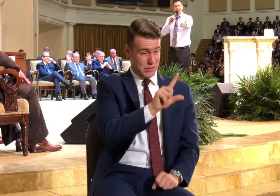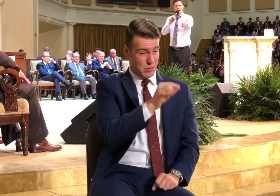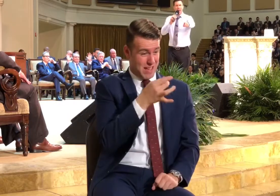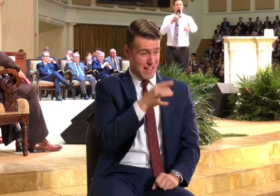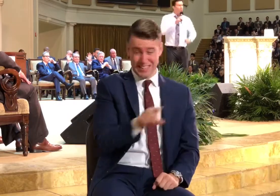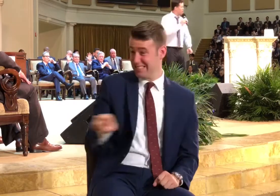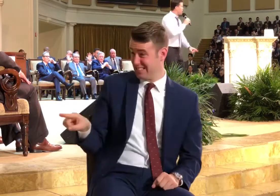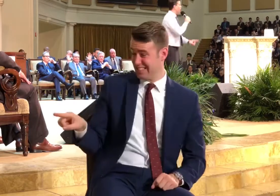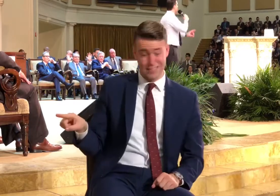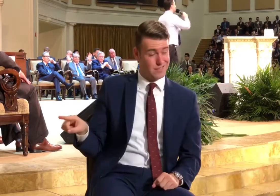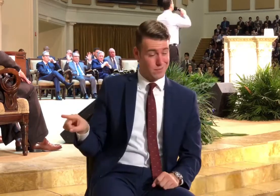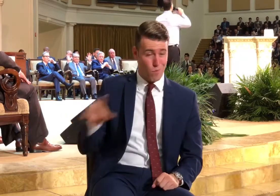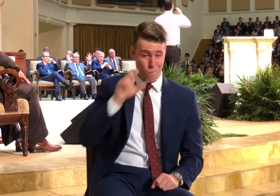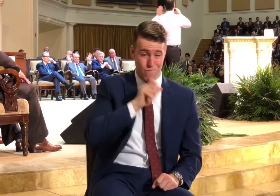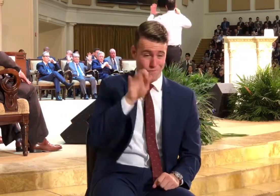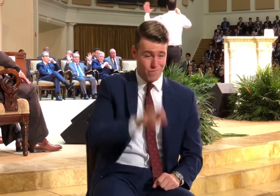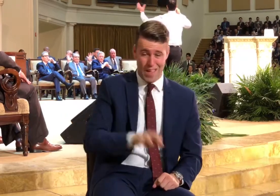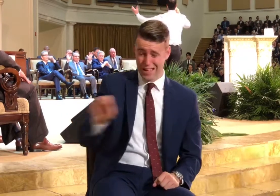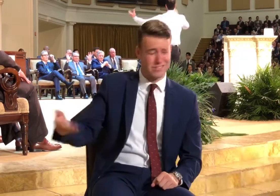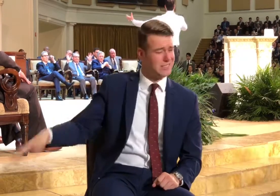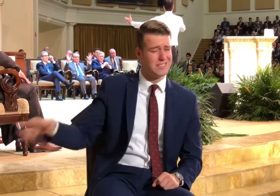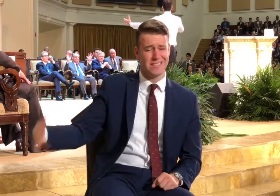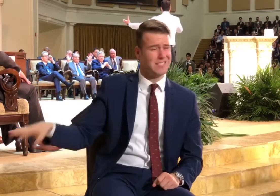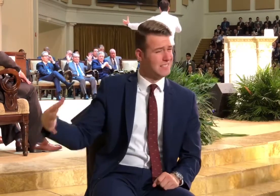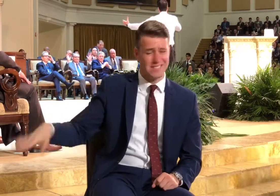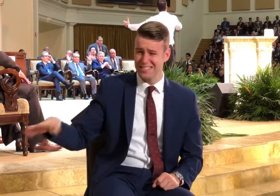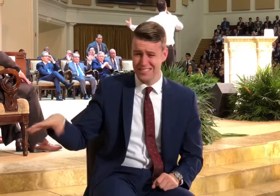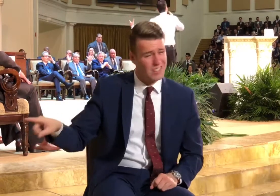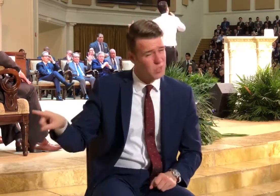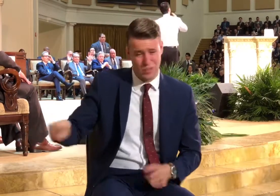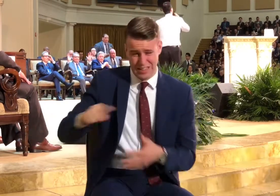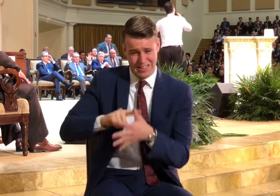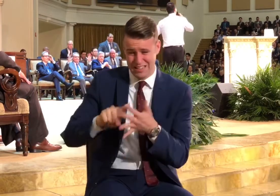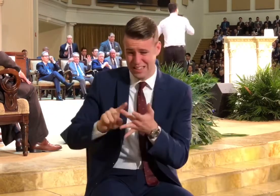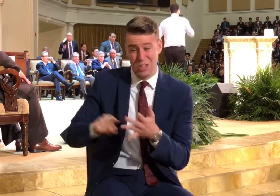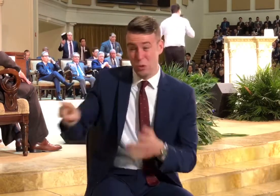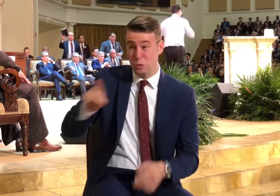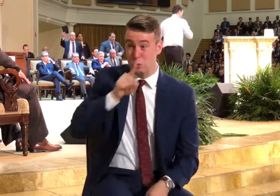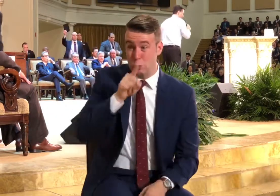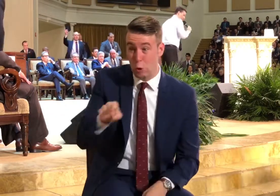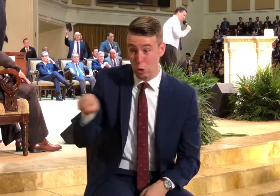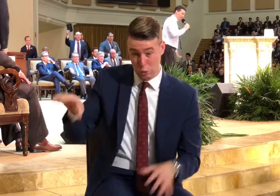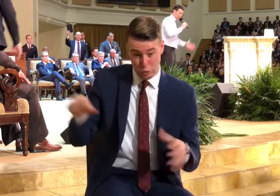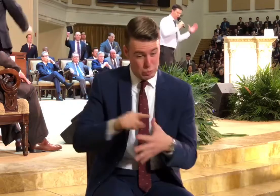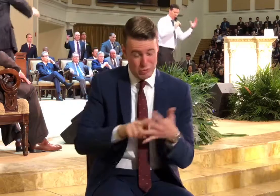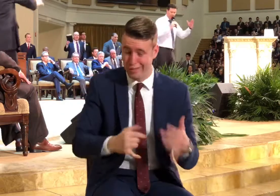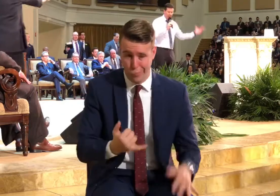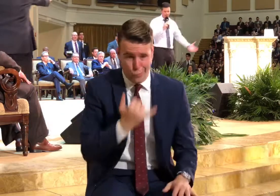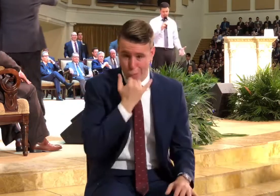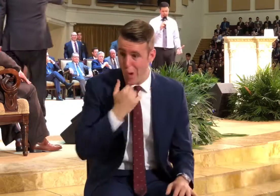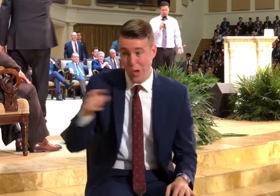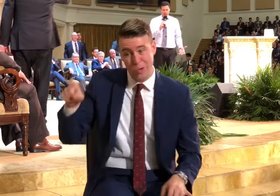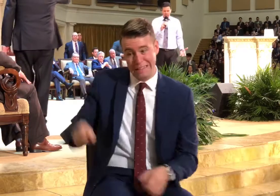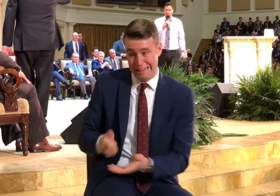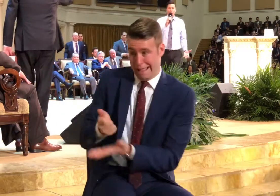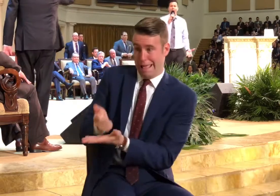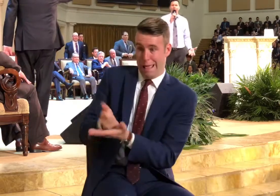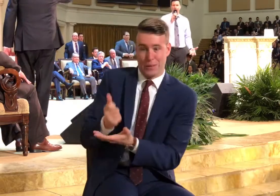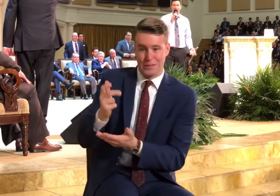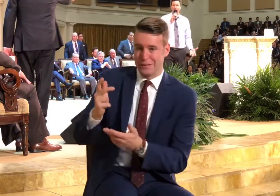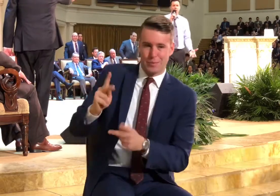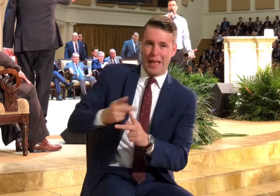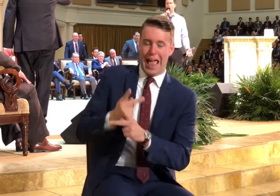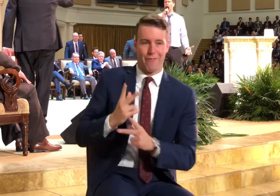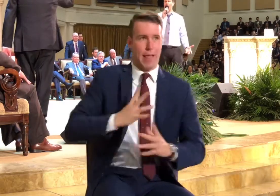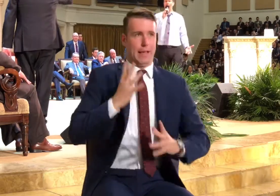sit down. Surely you need some fog machines. Surely you need some kind of a